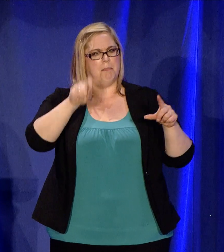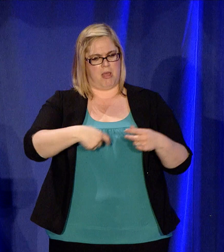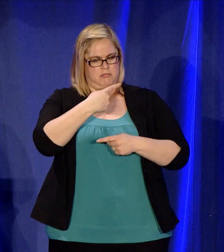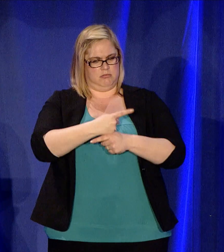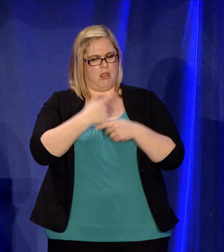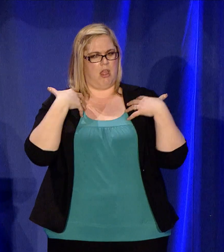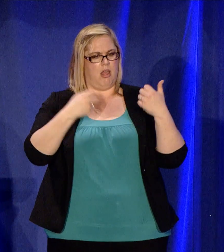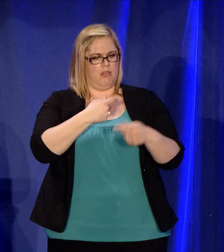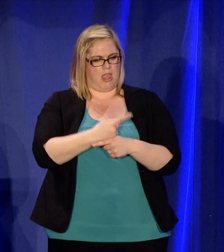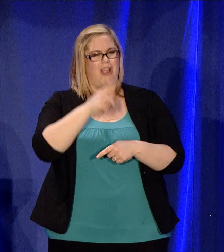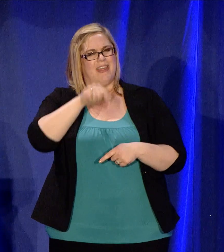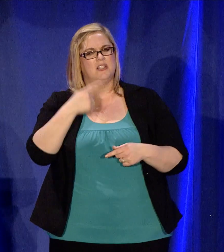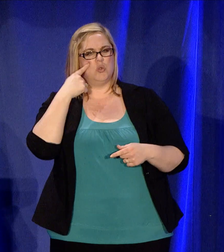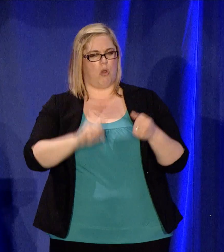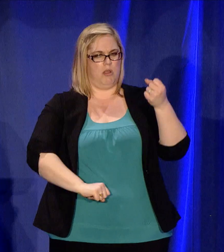we stand for.